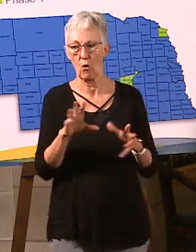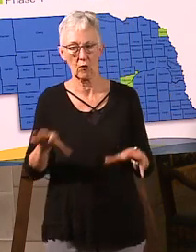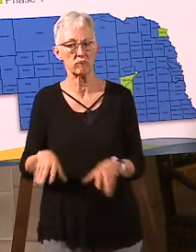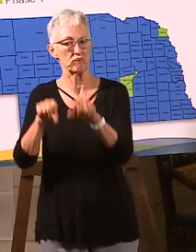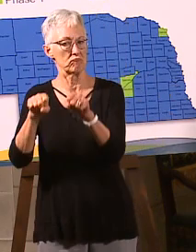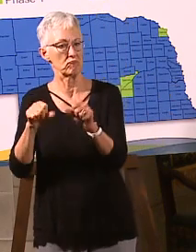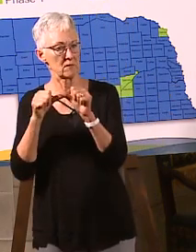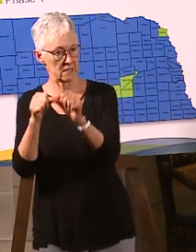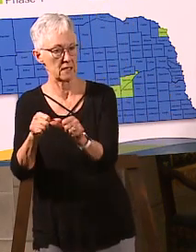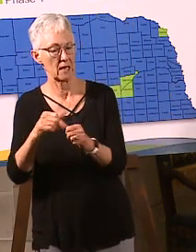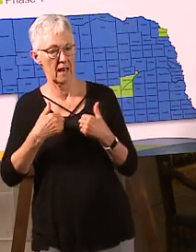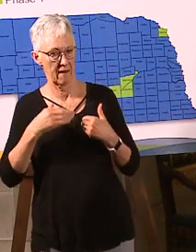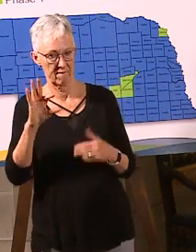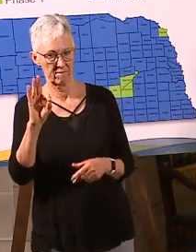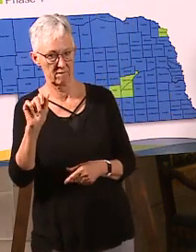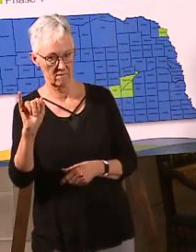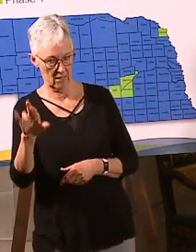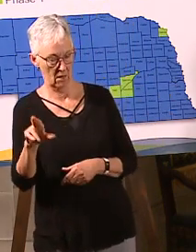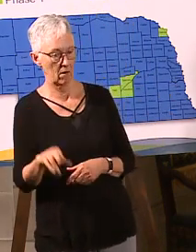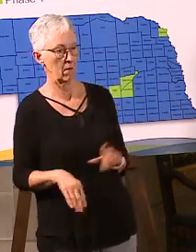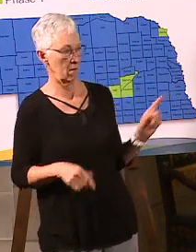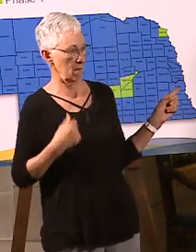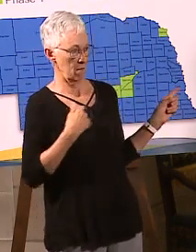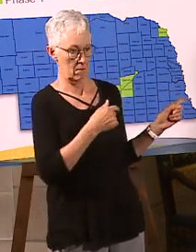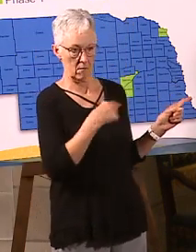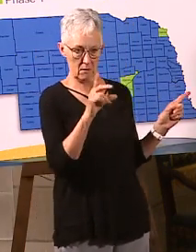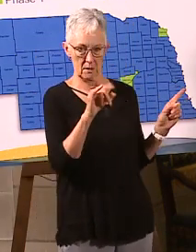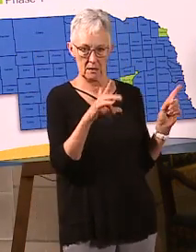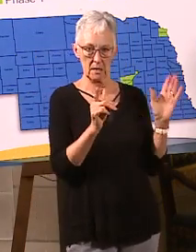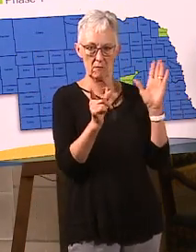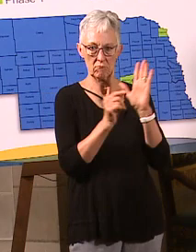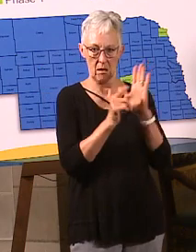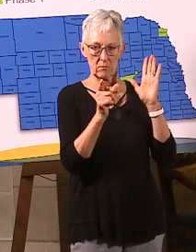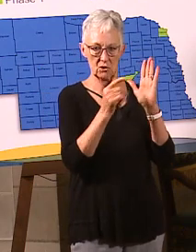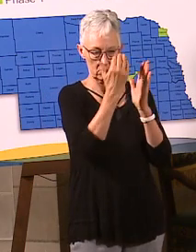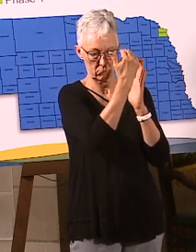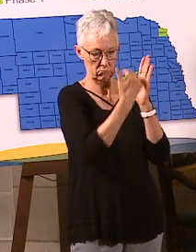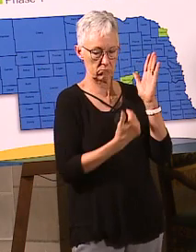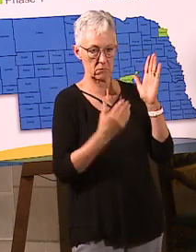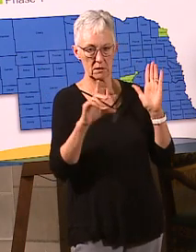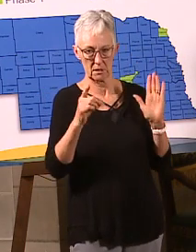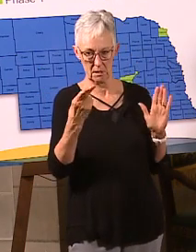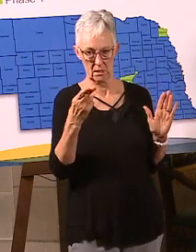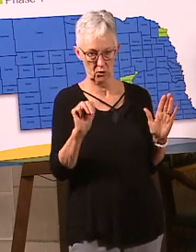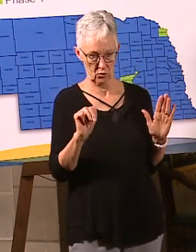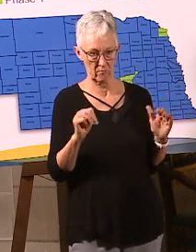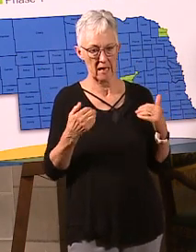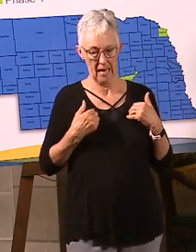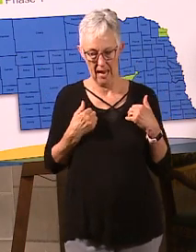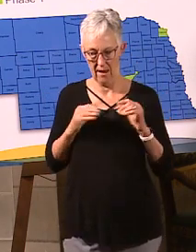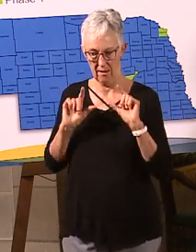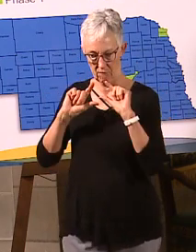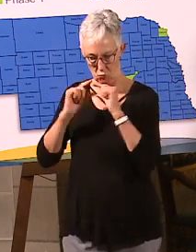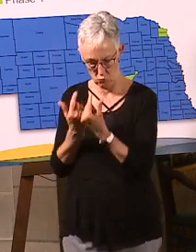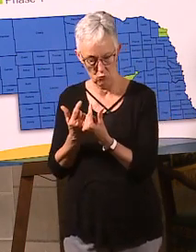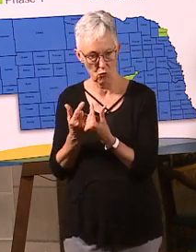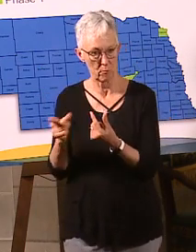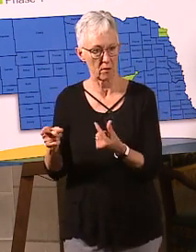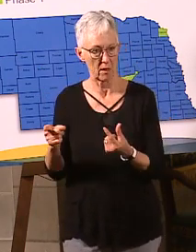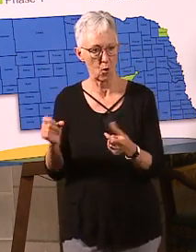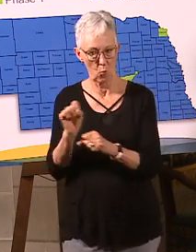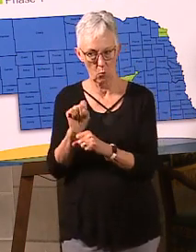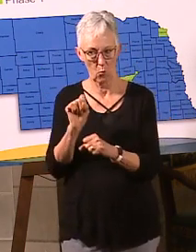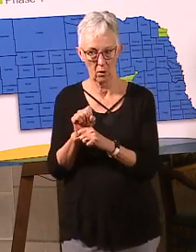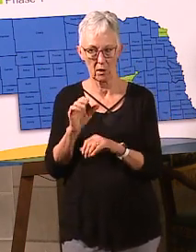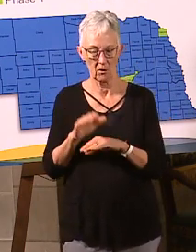guidelines in the DHM with regard to how those venues can be open, and we have a group that is working on specifically on county